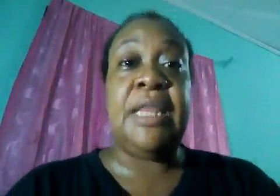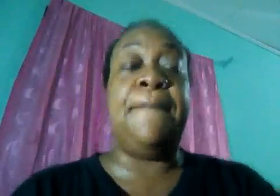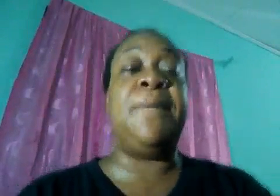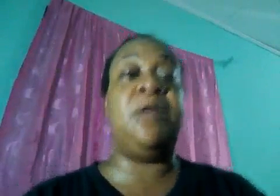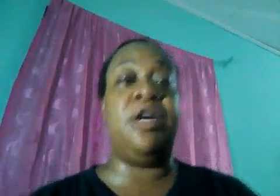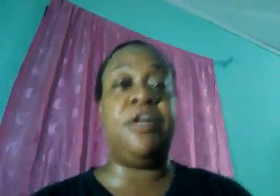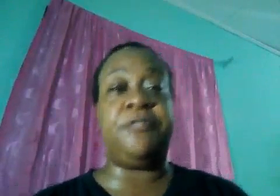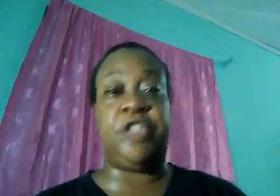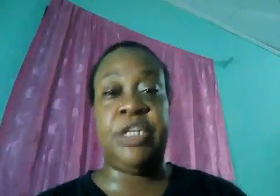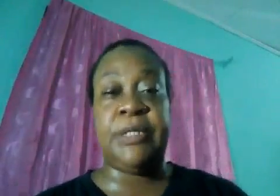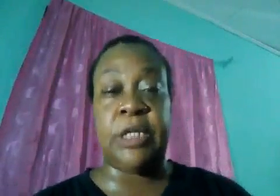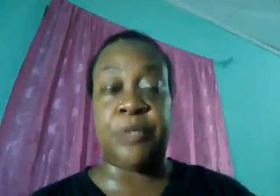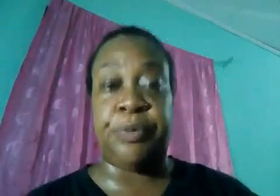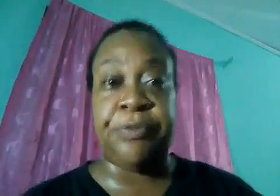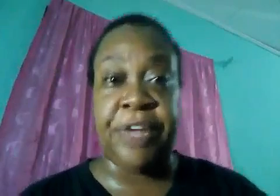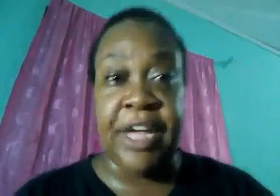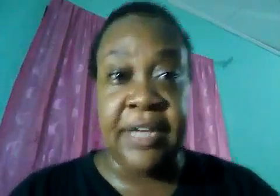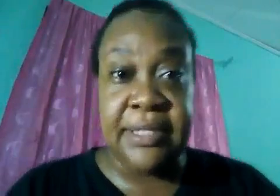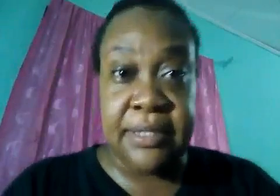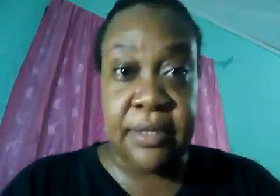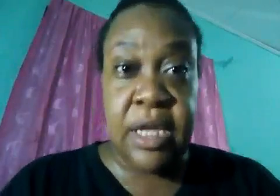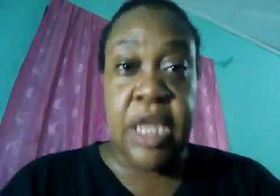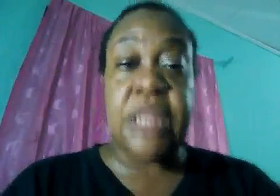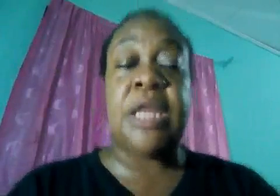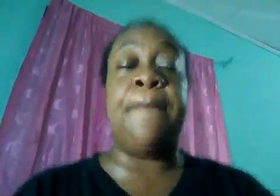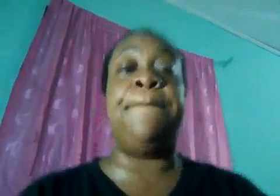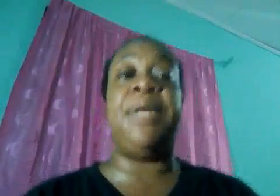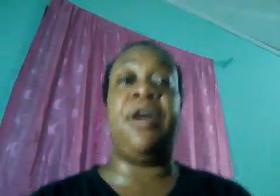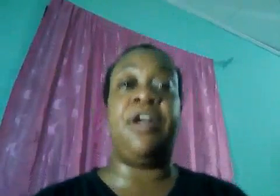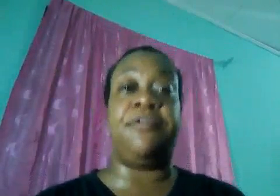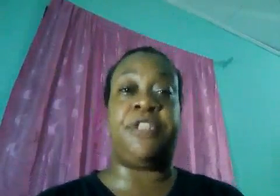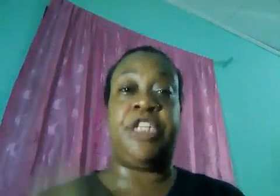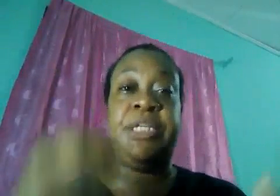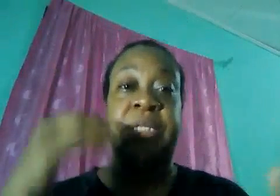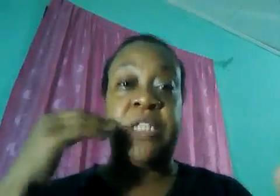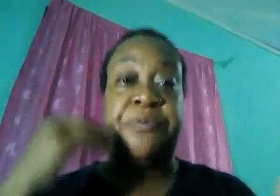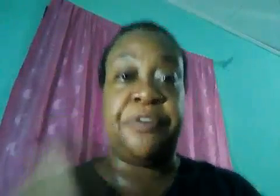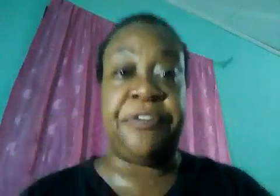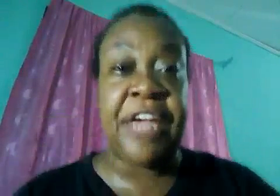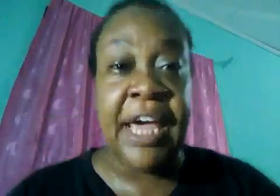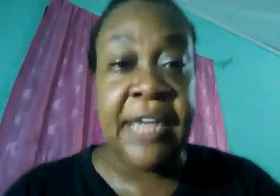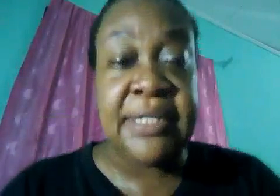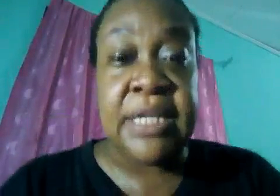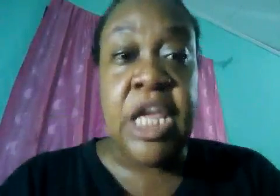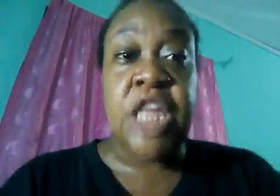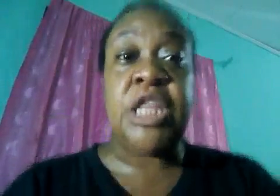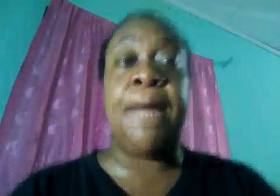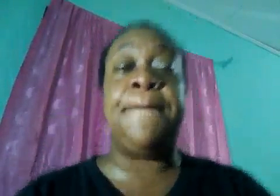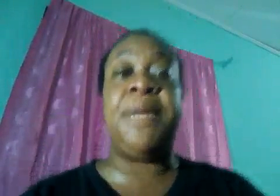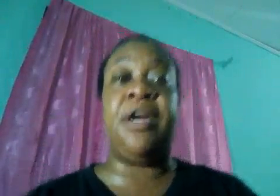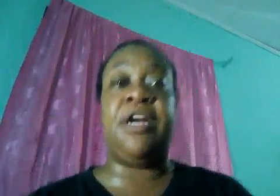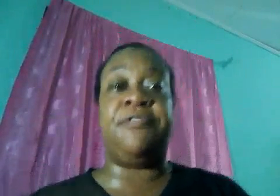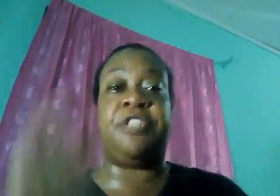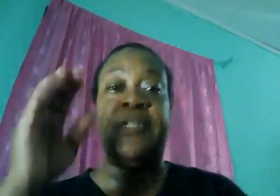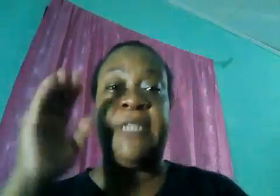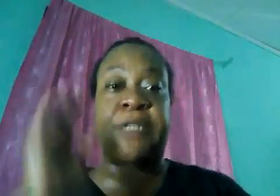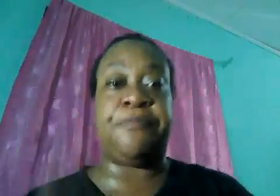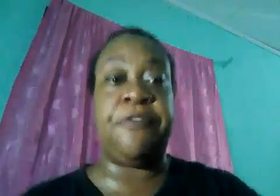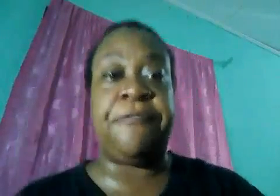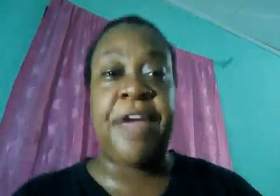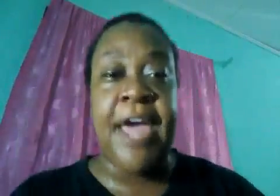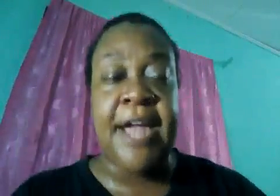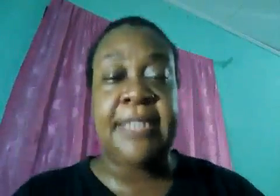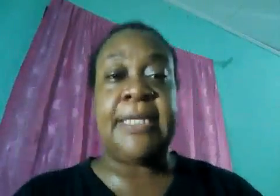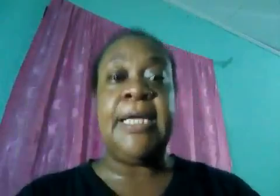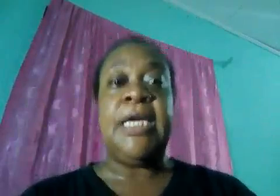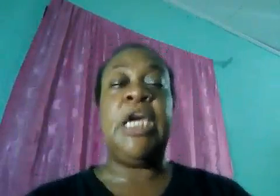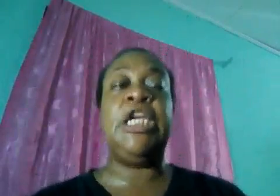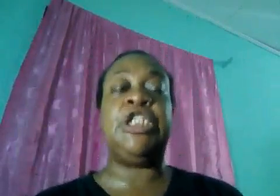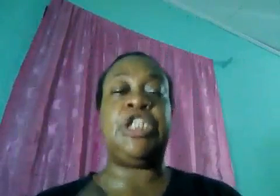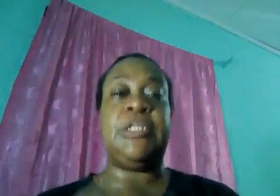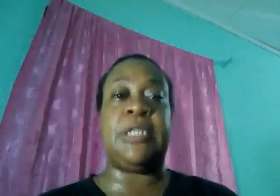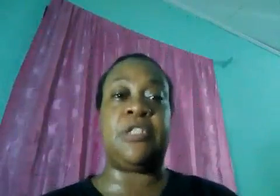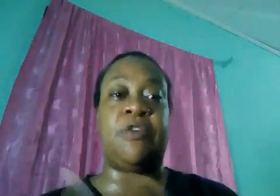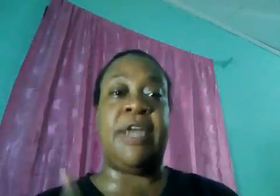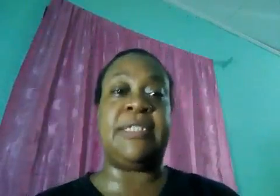of Jesus prevails. The blood of Jesus prevails. The blood of Jesus prevails in Jesus Christ's almighty